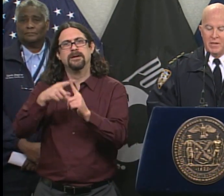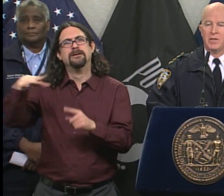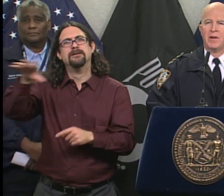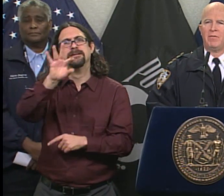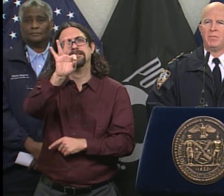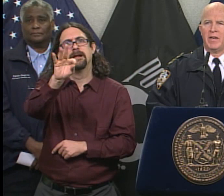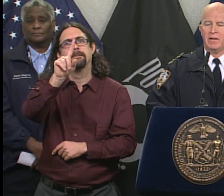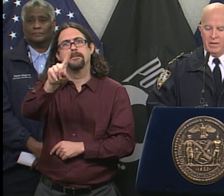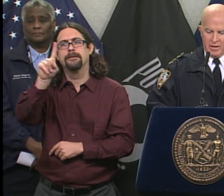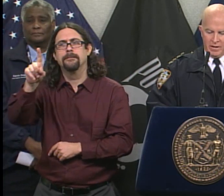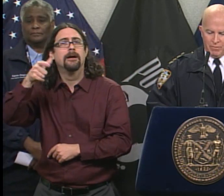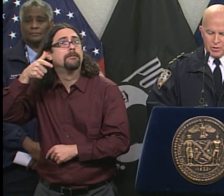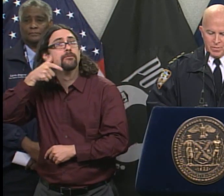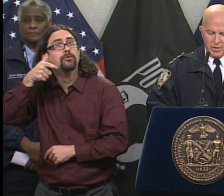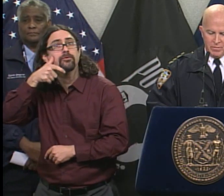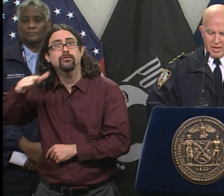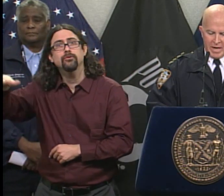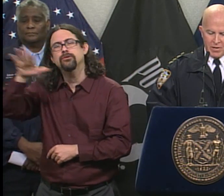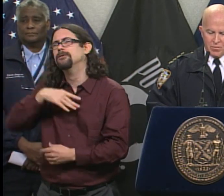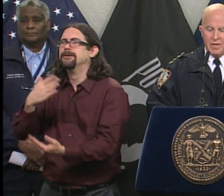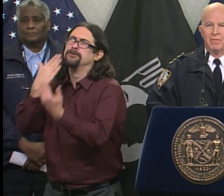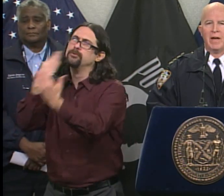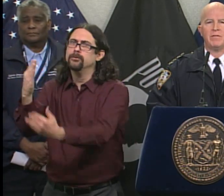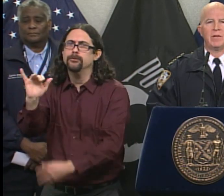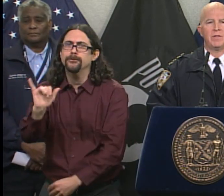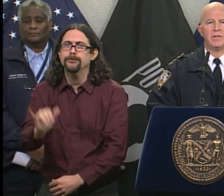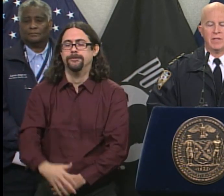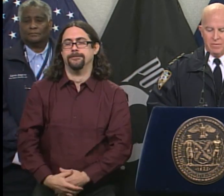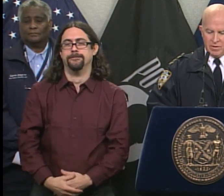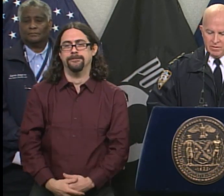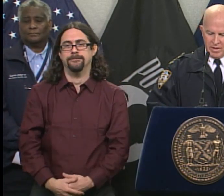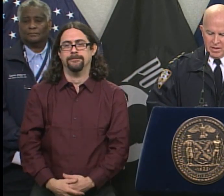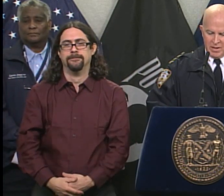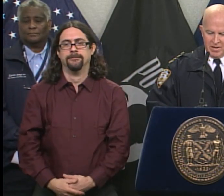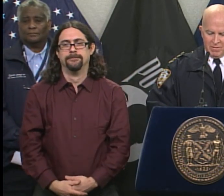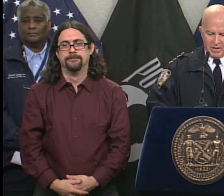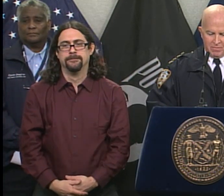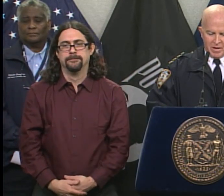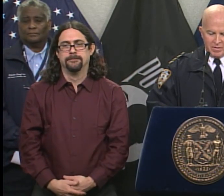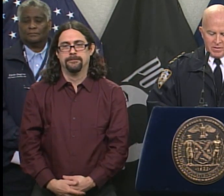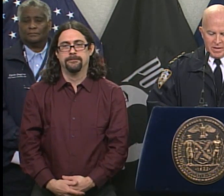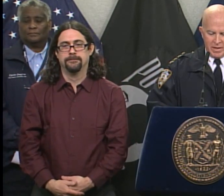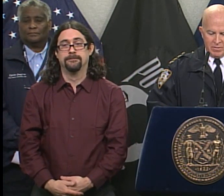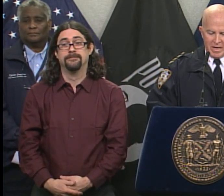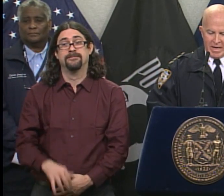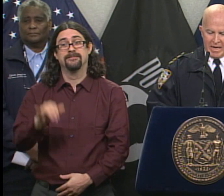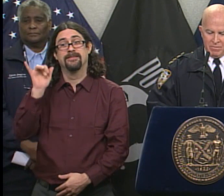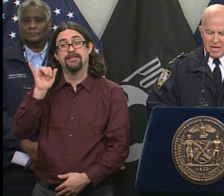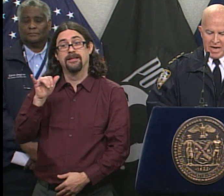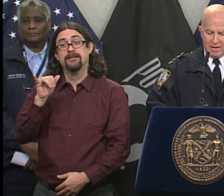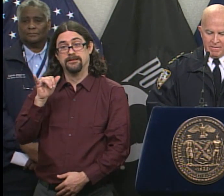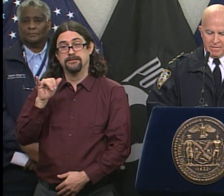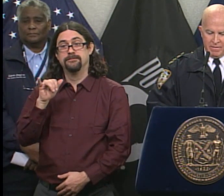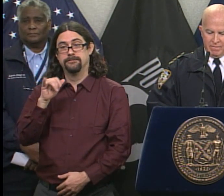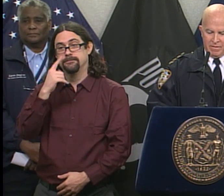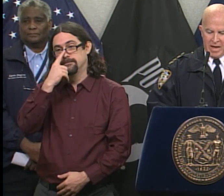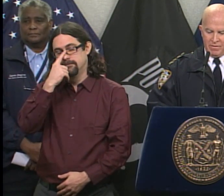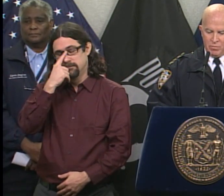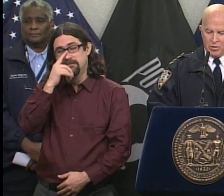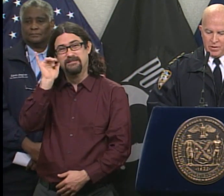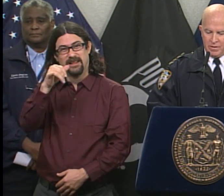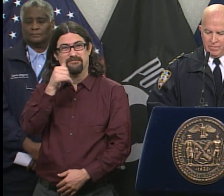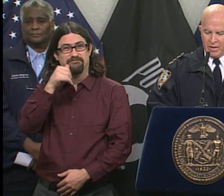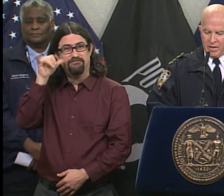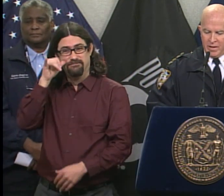first, let me talk about the travel ban enforcement. We had 25 summonses that were written throughout the city. We had 8 in Manhattan, 5